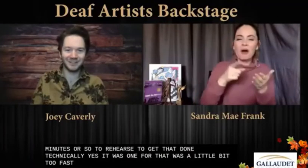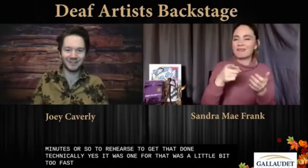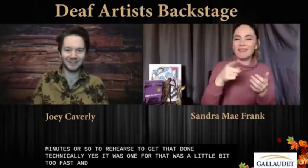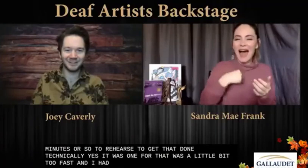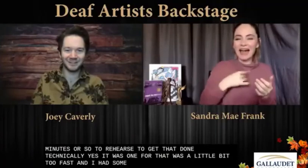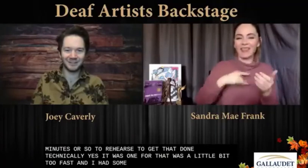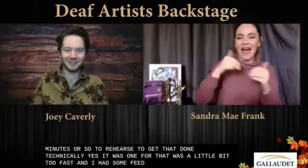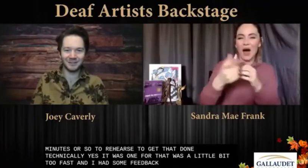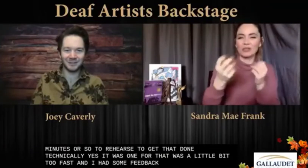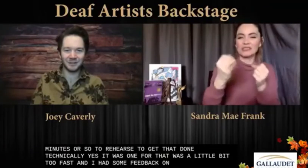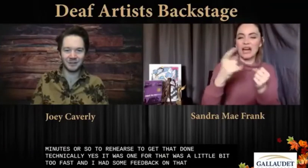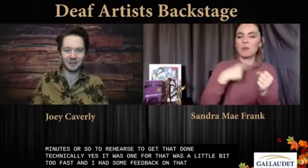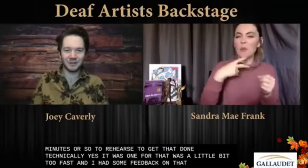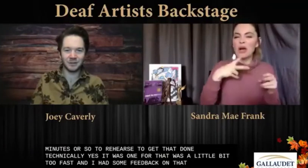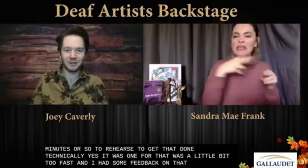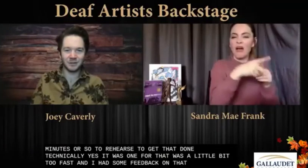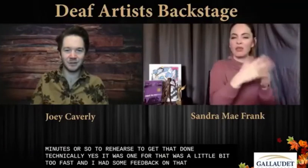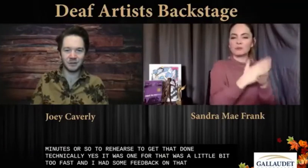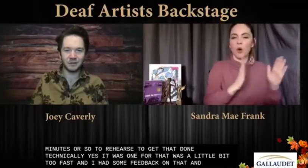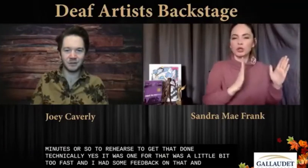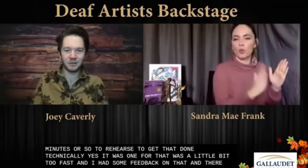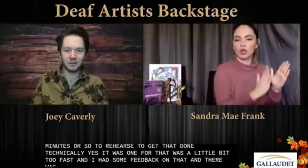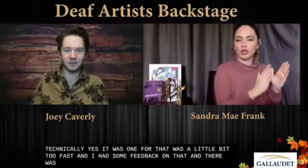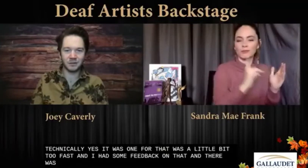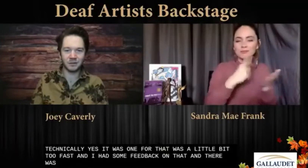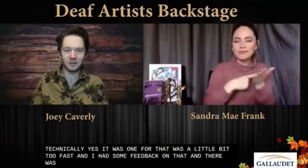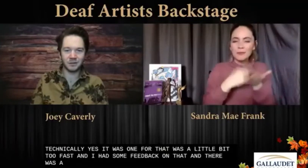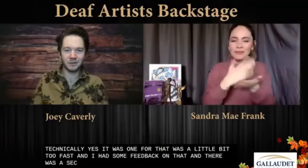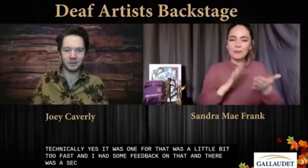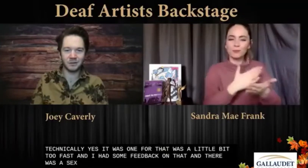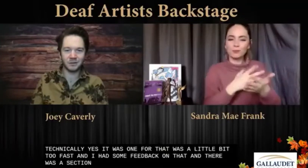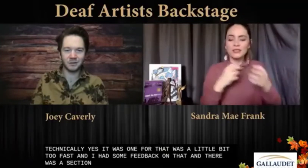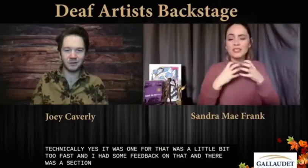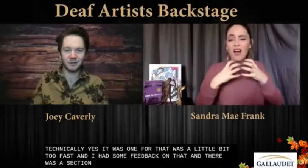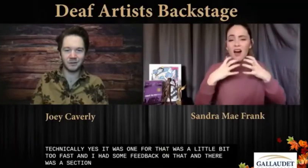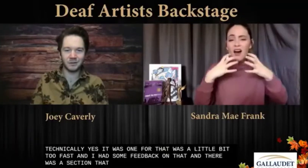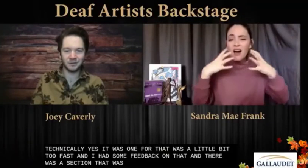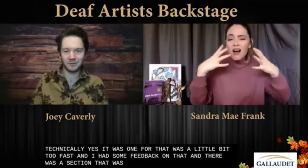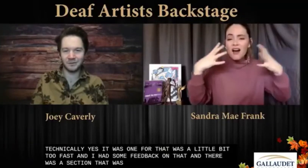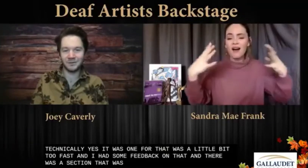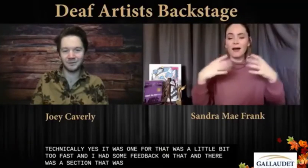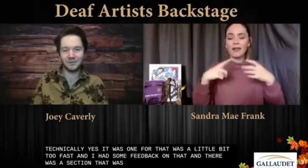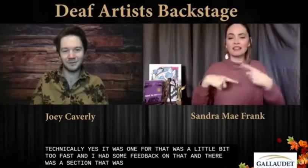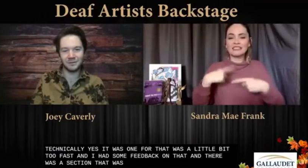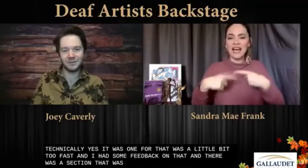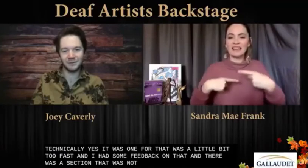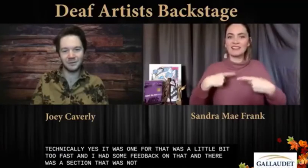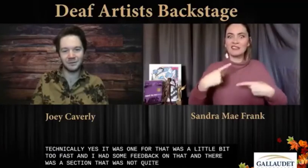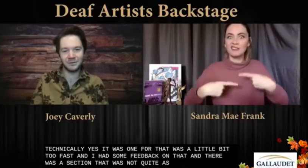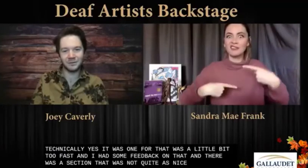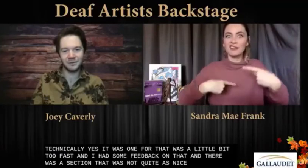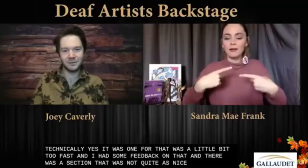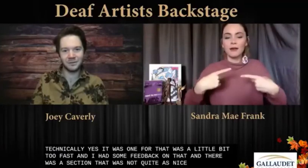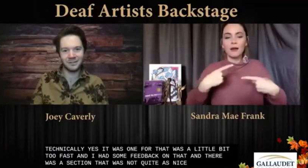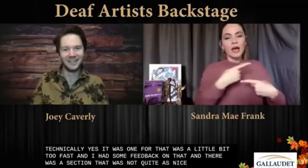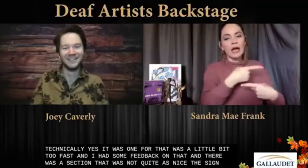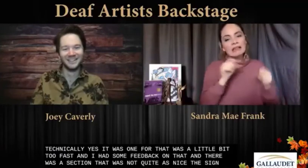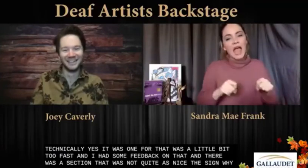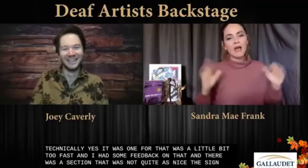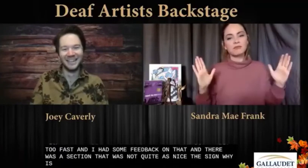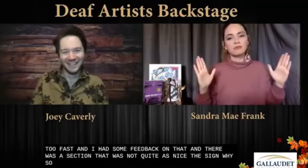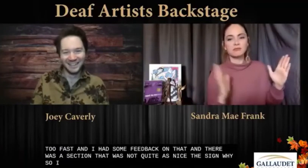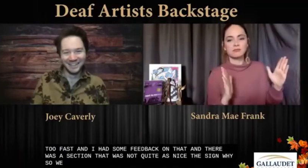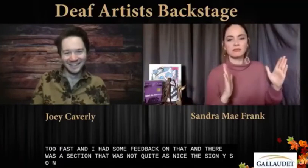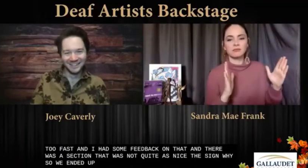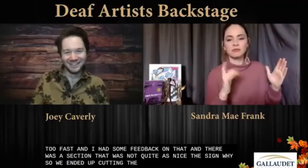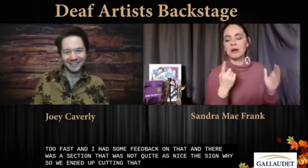and i had some feedback on that and there was a section that was not quite as nice the signing wise so